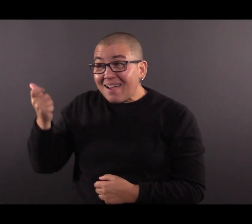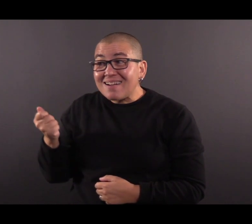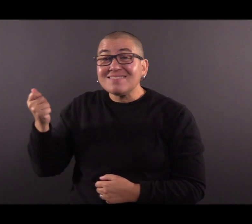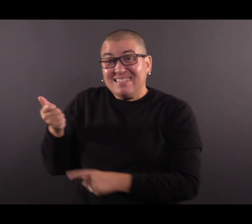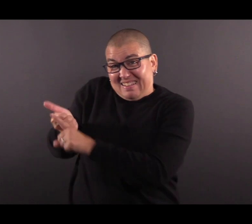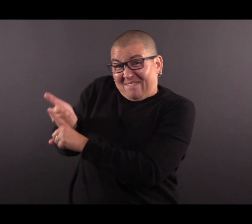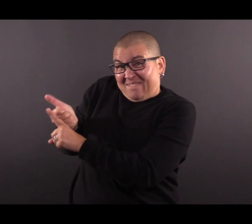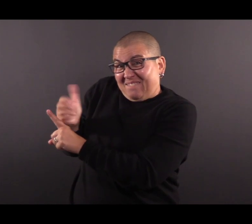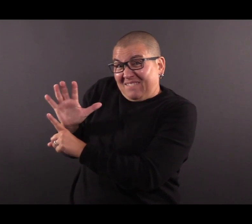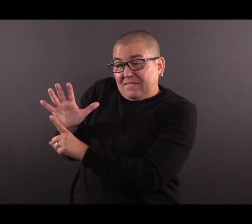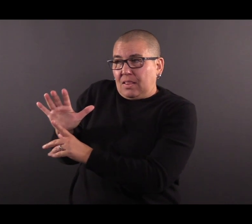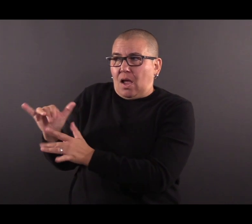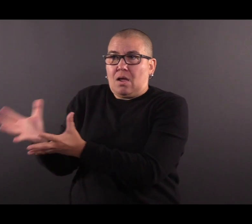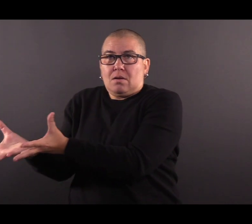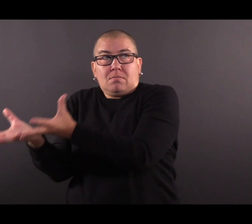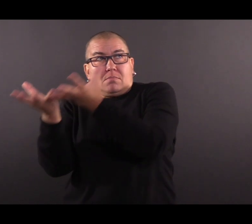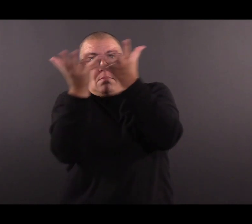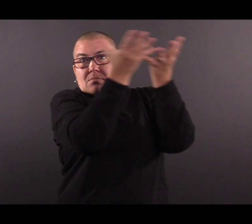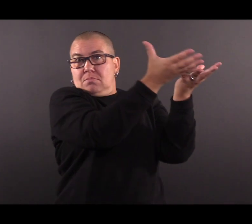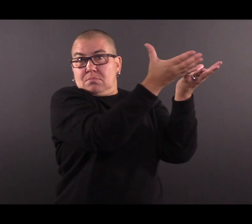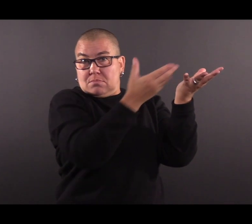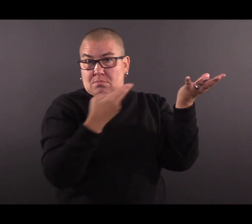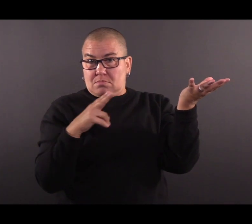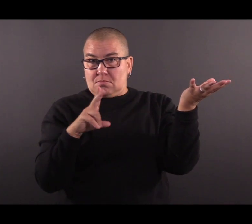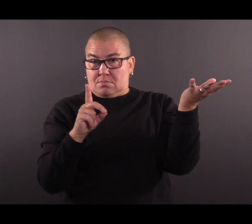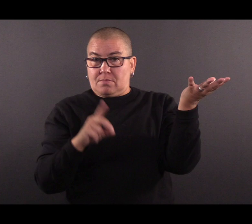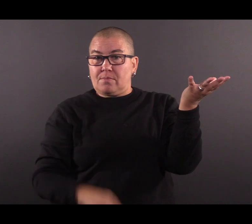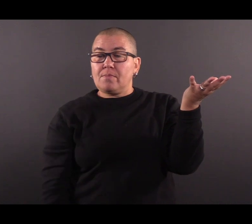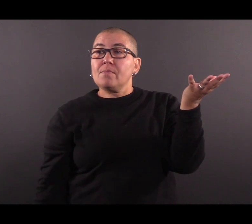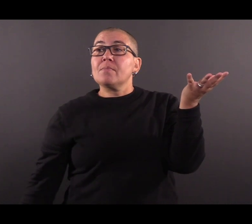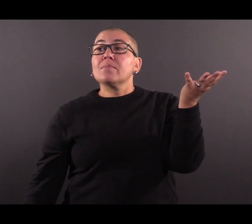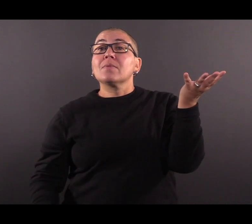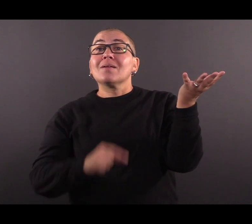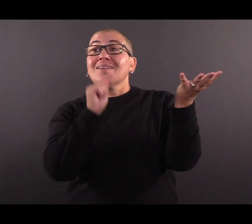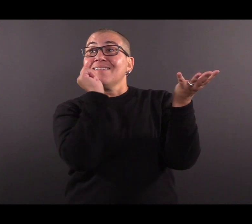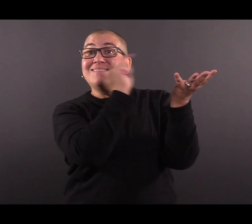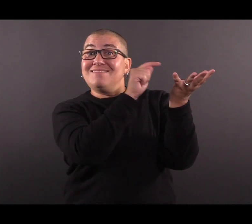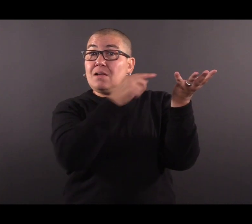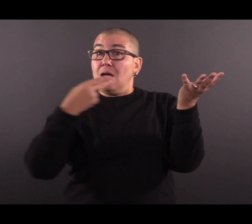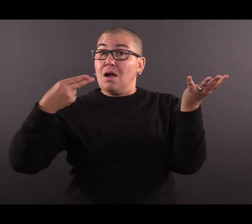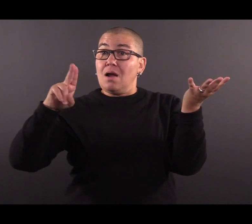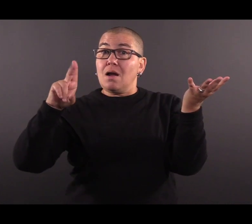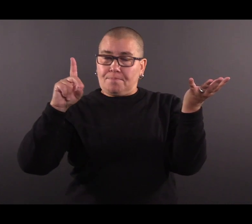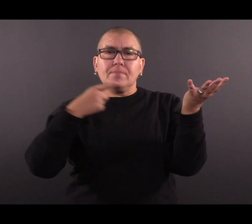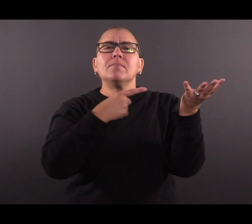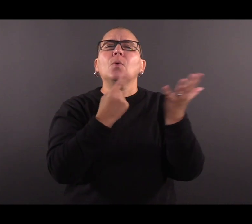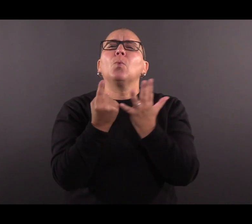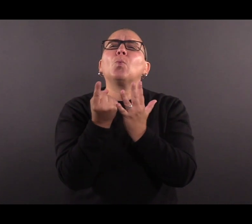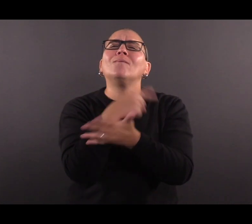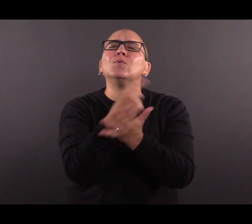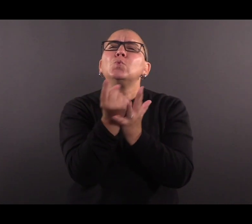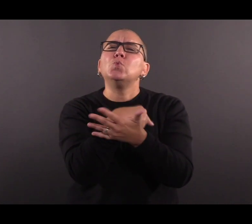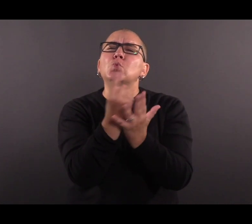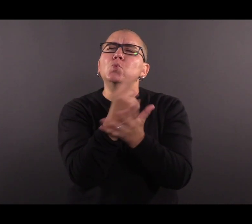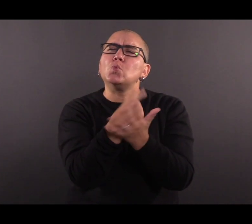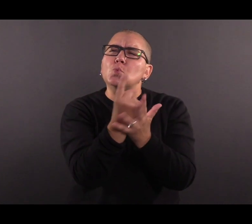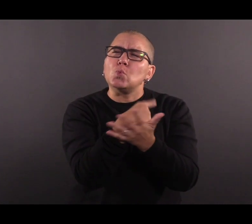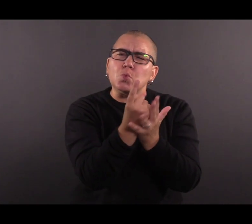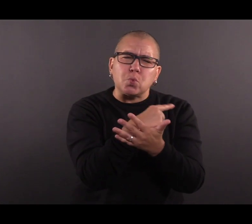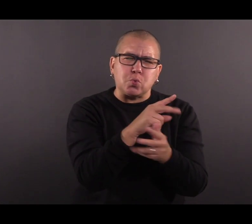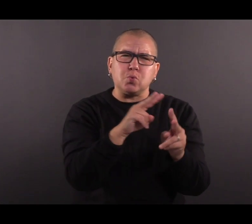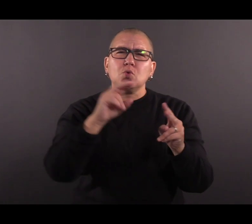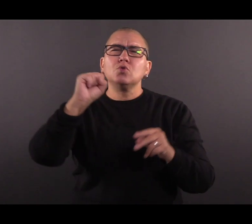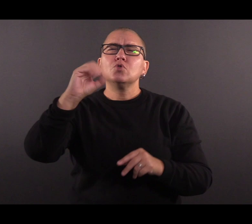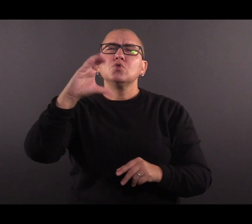attachments. Step 7. HUD reviews the COC's application. HUD scores the